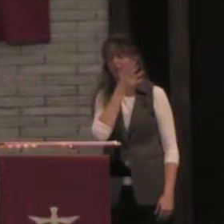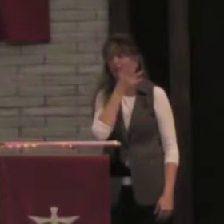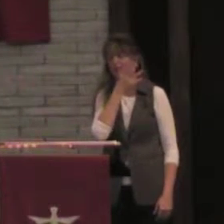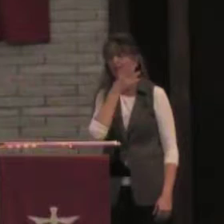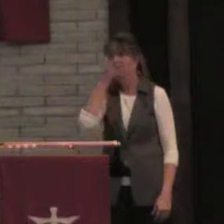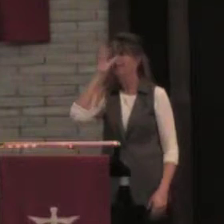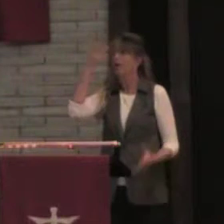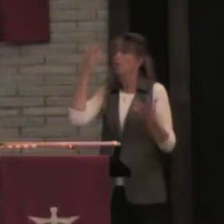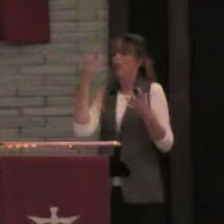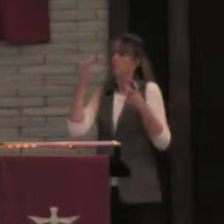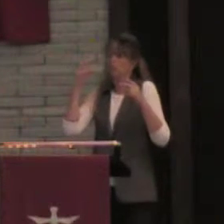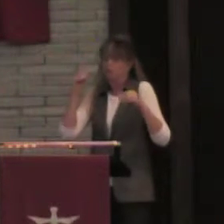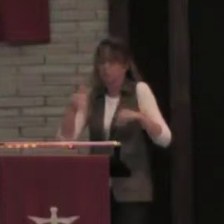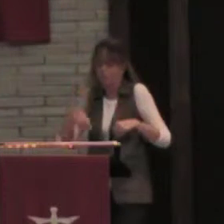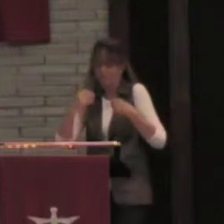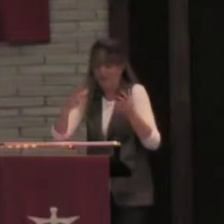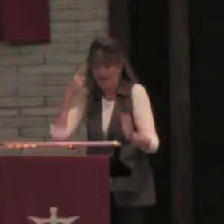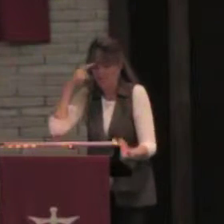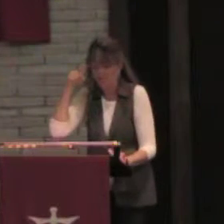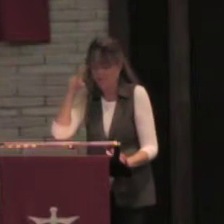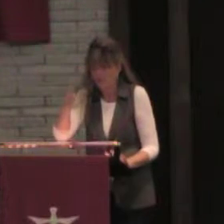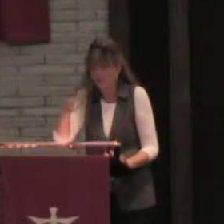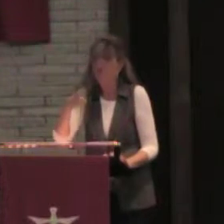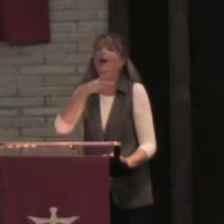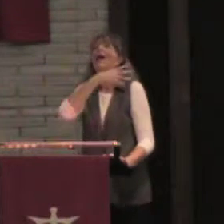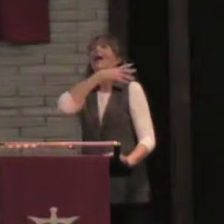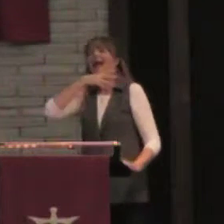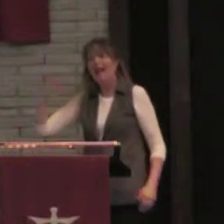Father and our Mother. And he wants to provide for you.